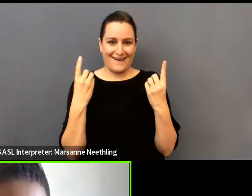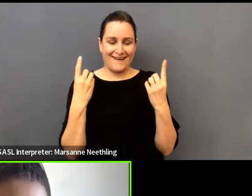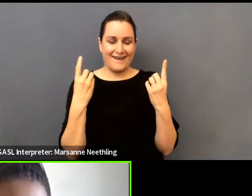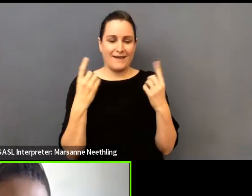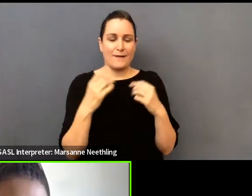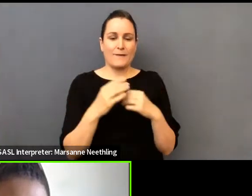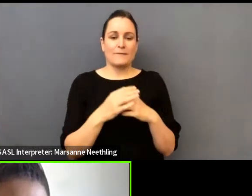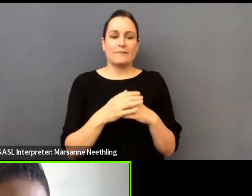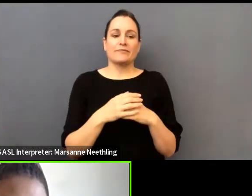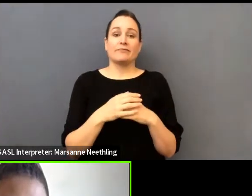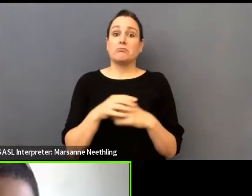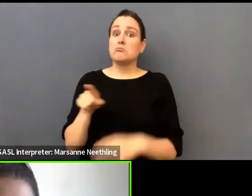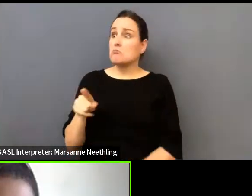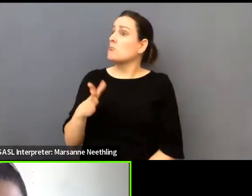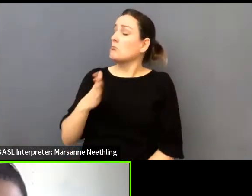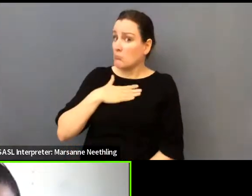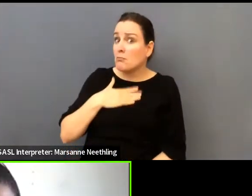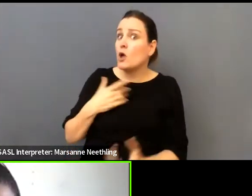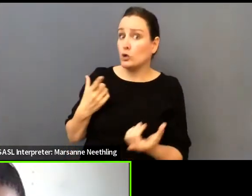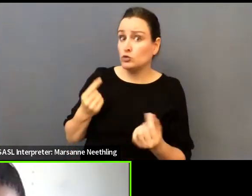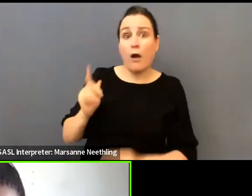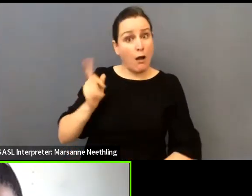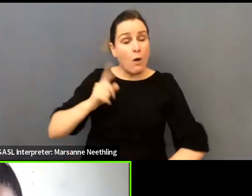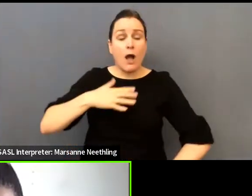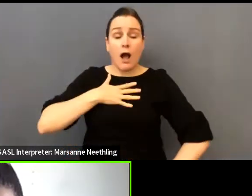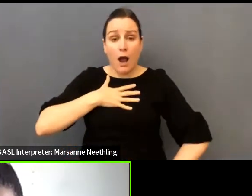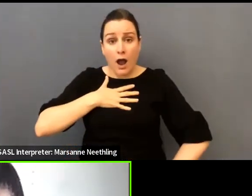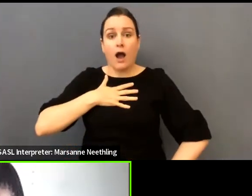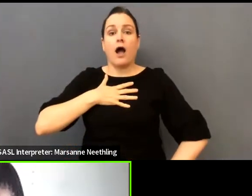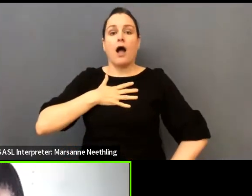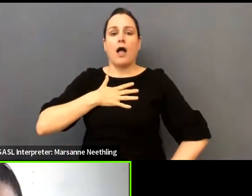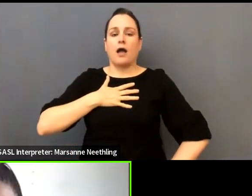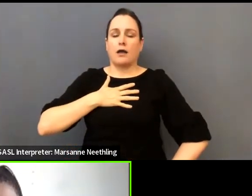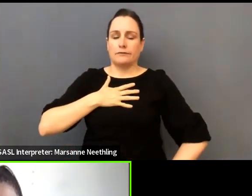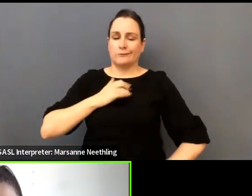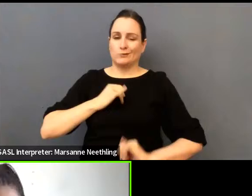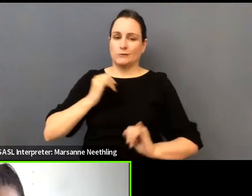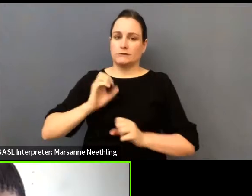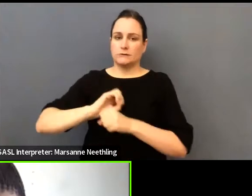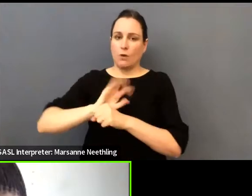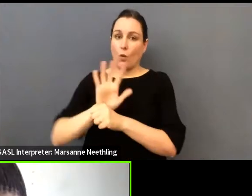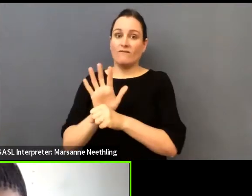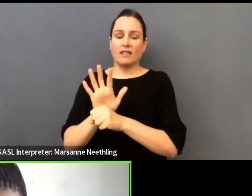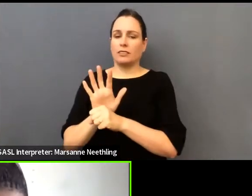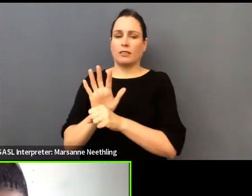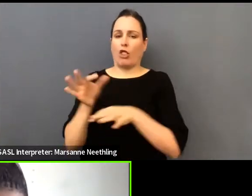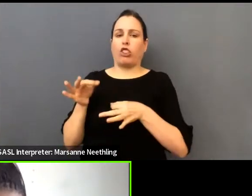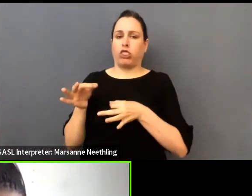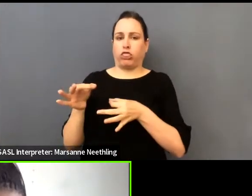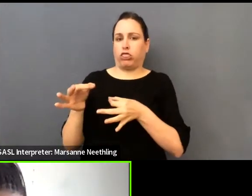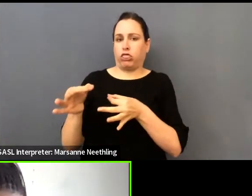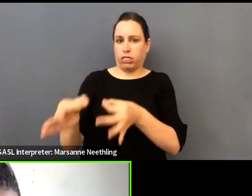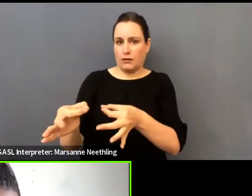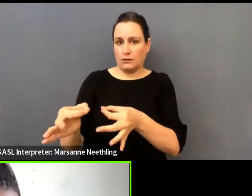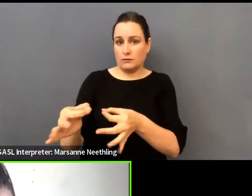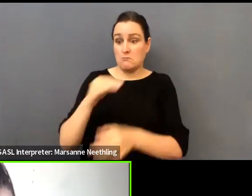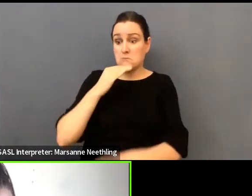they were willing to do. Unfortunately, because of COVID, we couldn't host it. So it's still